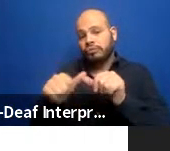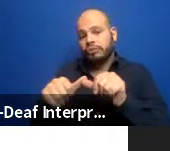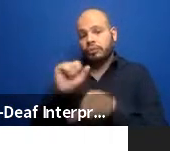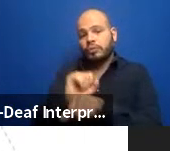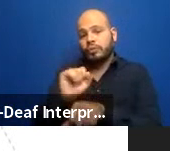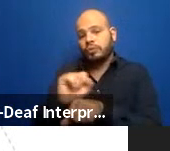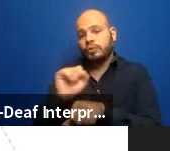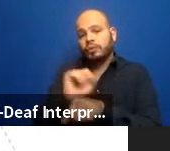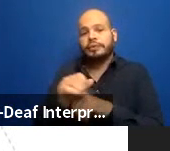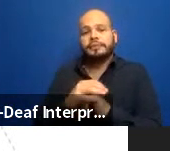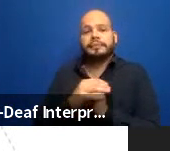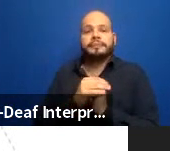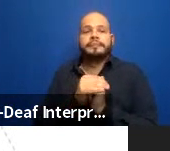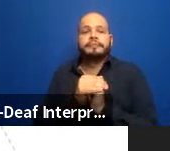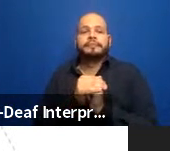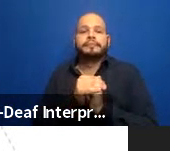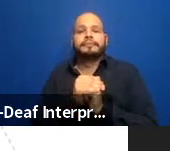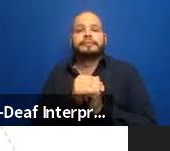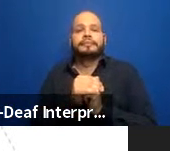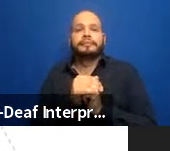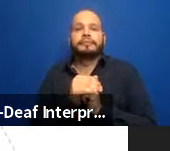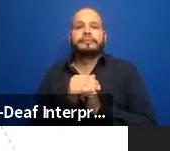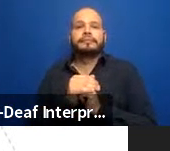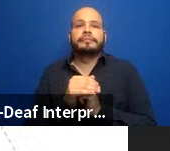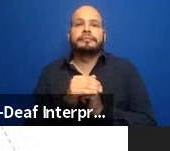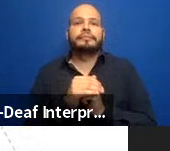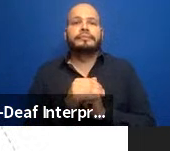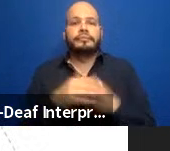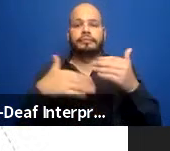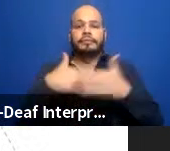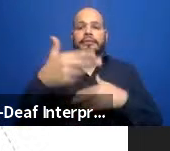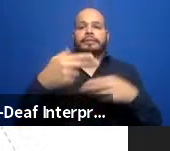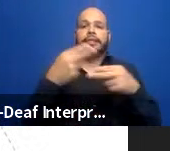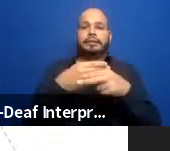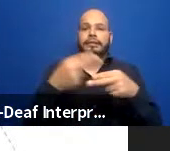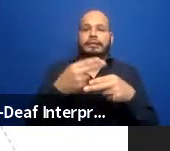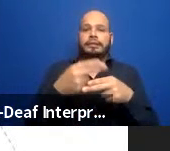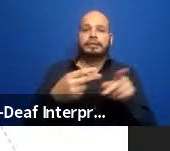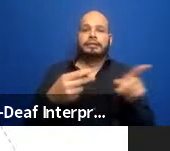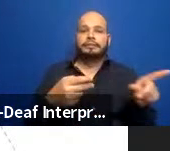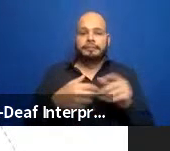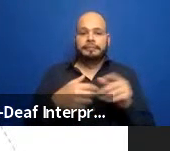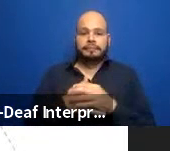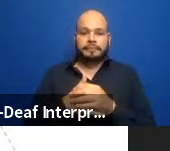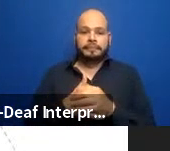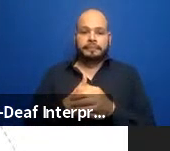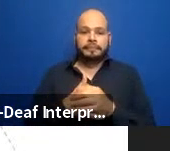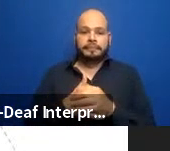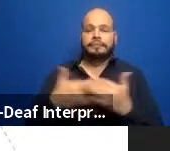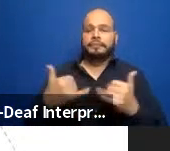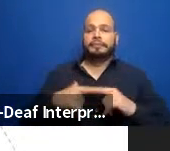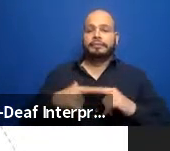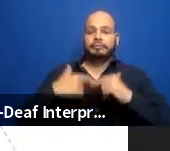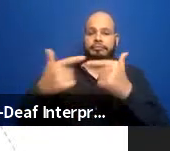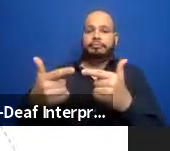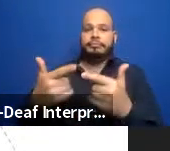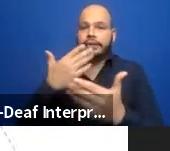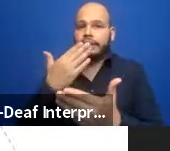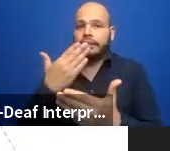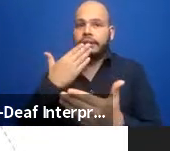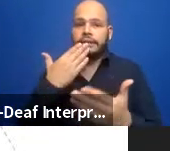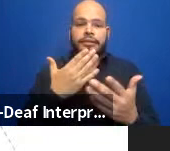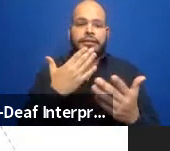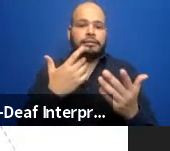event. Thank you so much, Stowe. So we just want to also acknowledge the stolen,